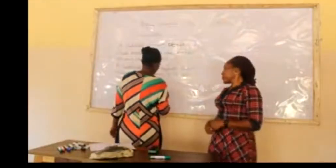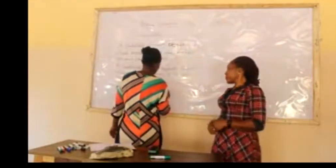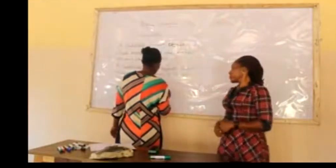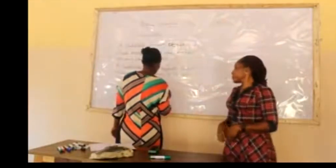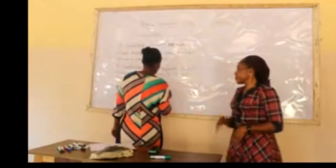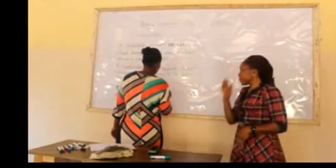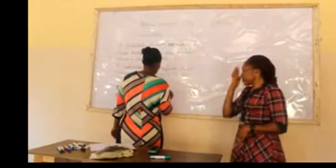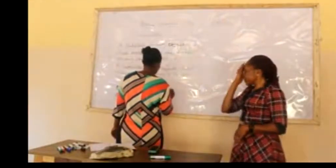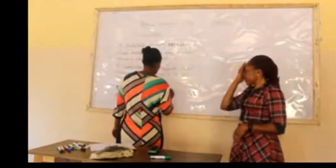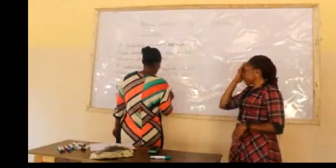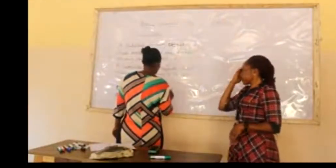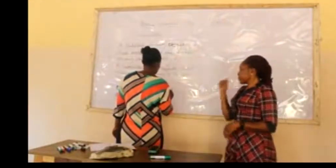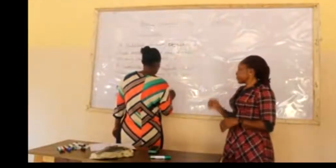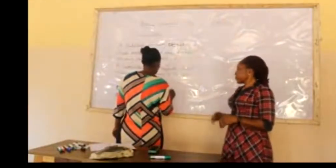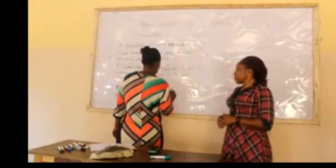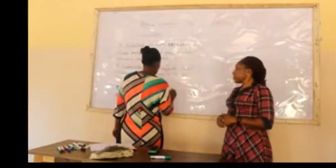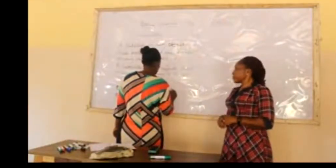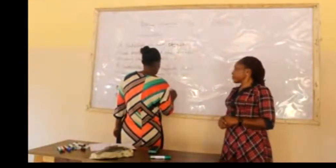refers to the moon.